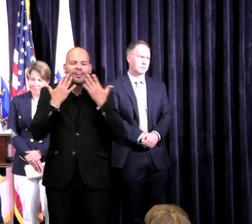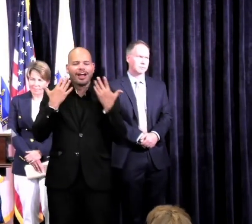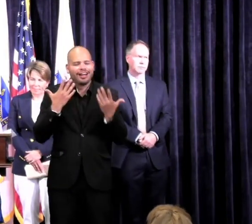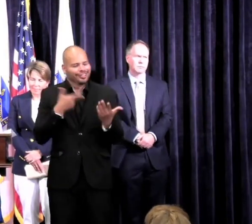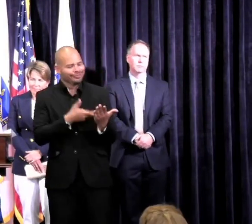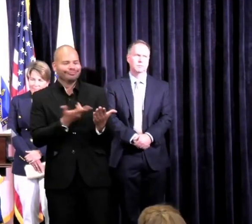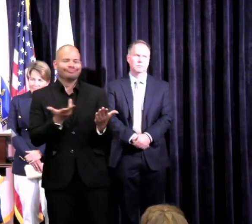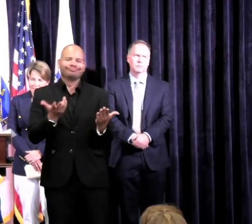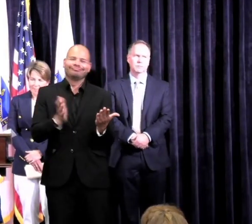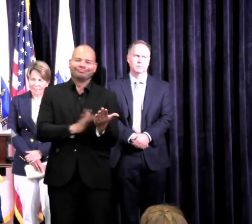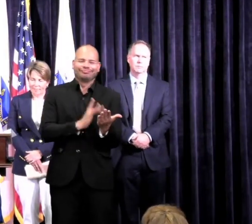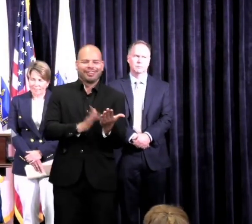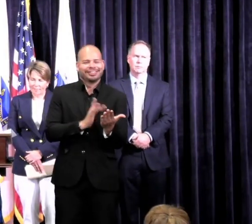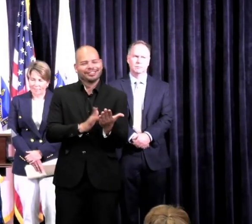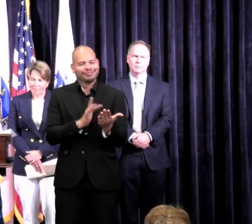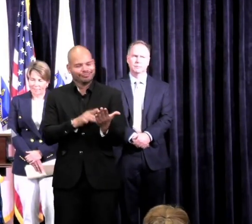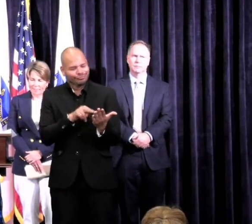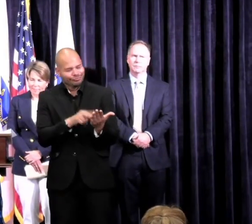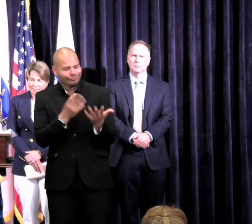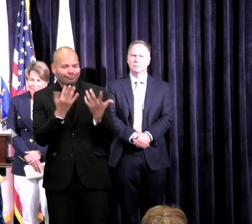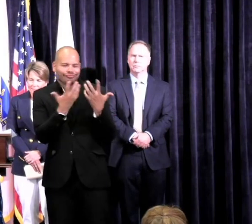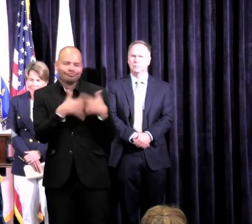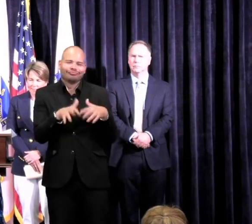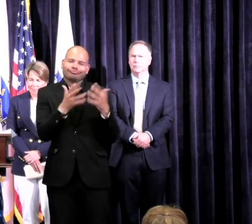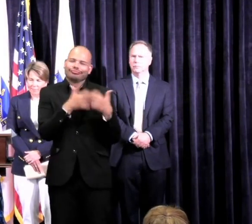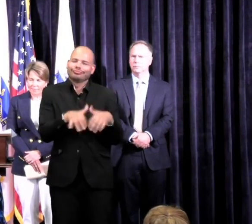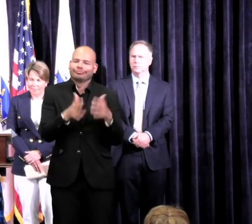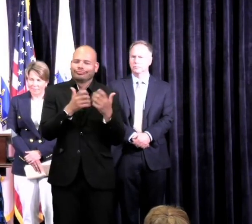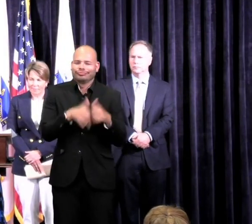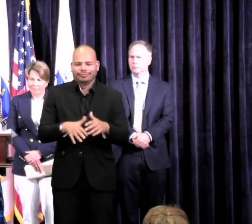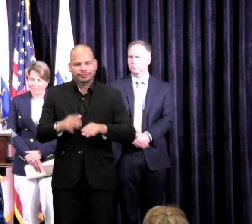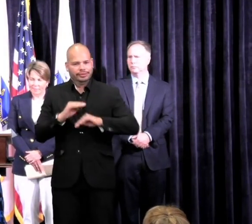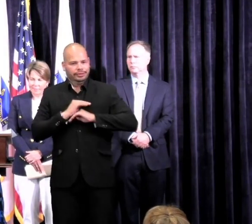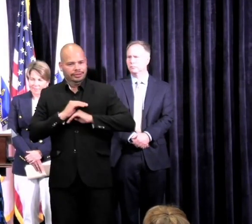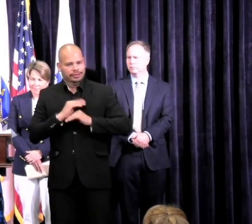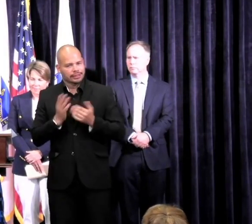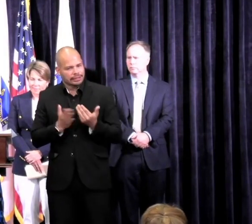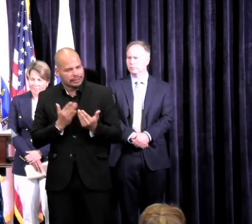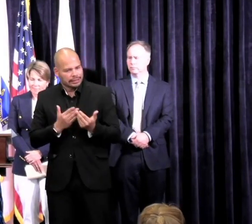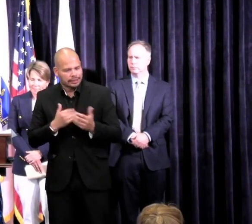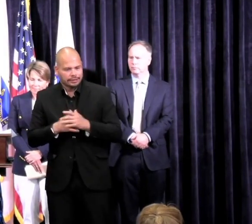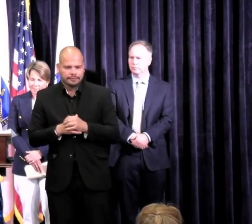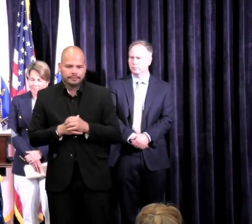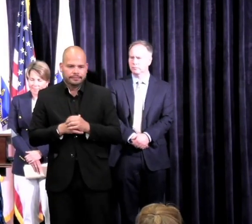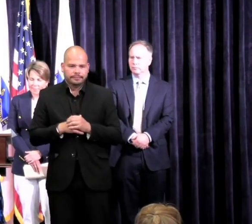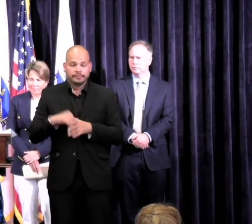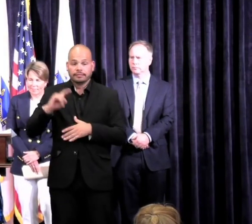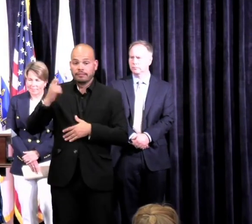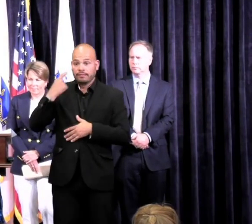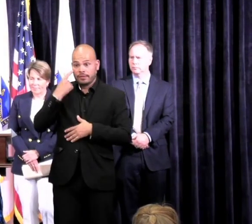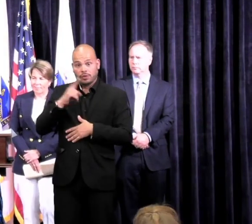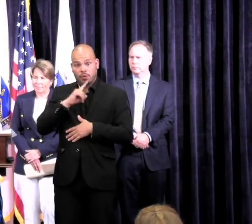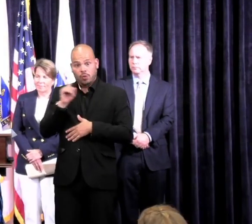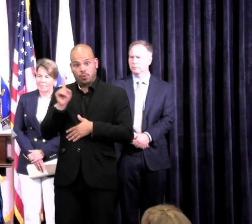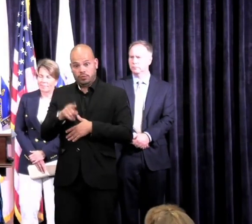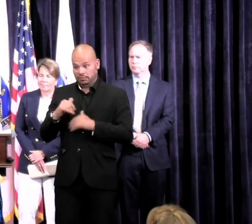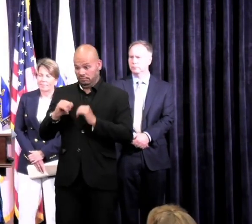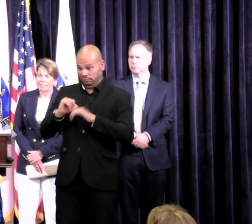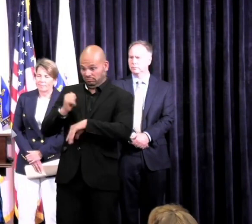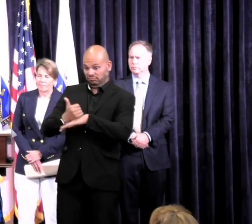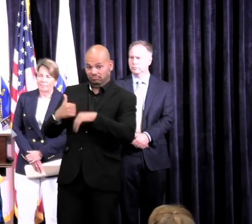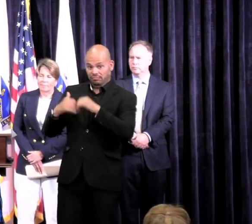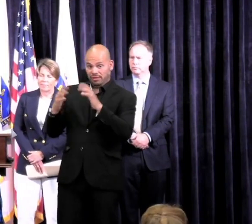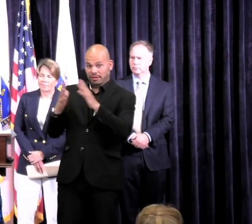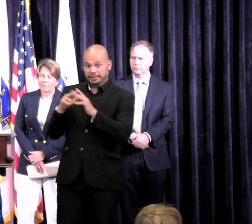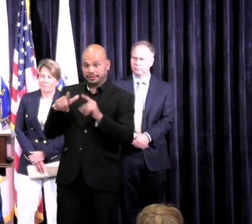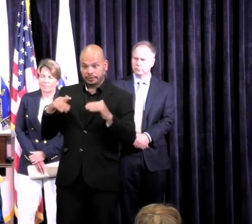this executive order establishing the digital accessibility and Equity governance board is a